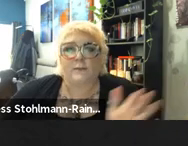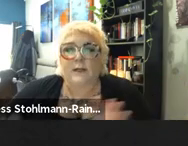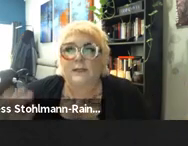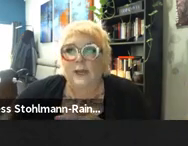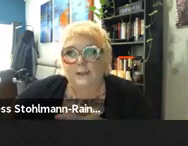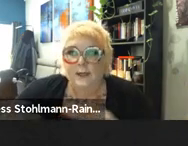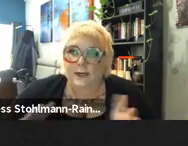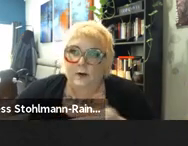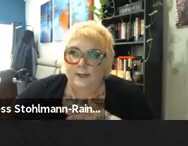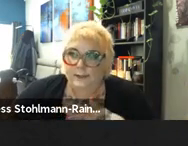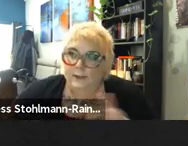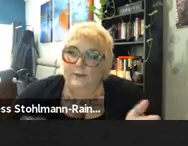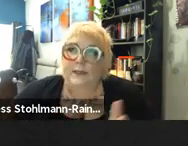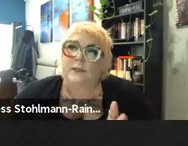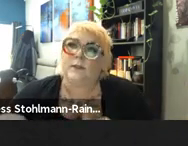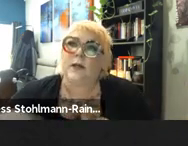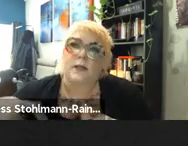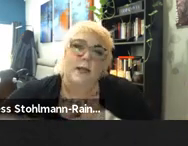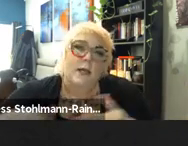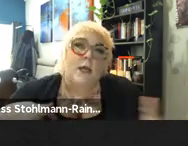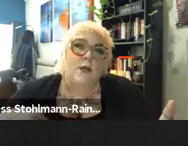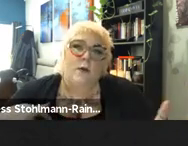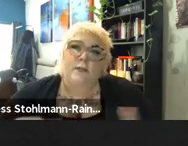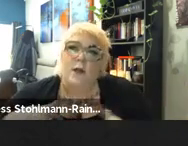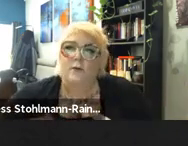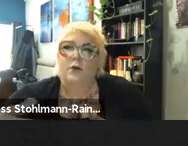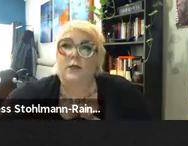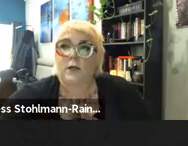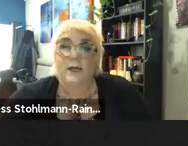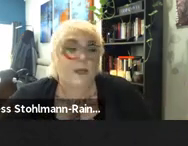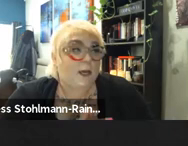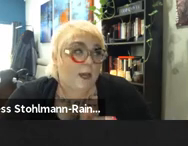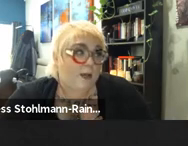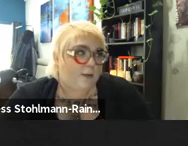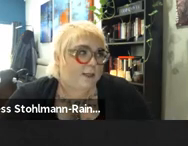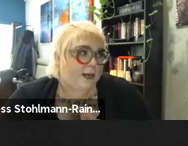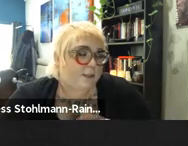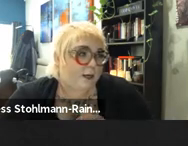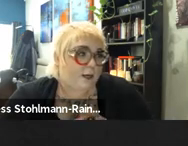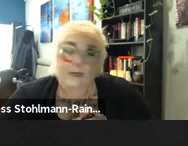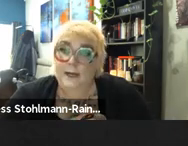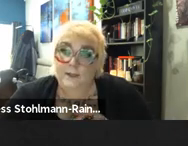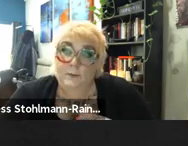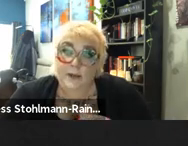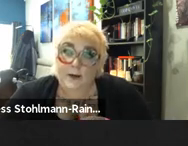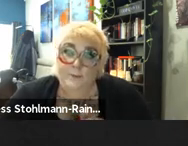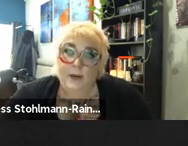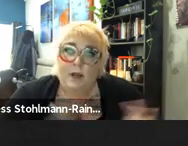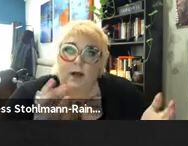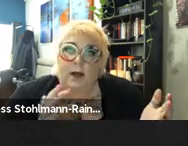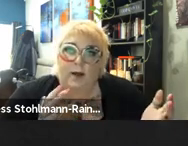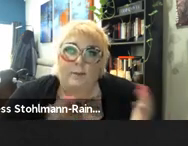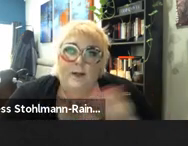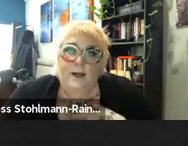is not something that's ancillary to crisis services so it's not like you have to go through clinical geek gatekeeping to answer or to get to a peer